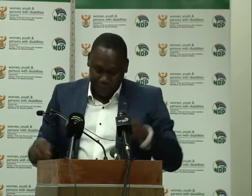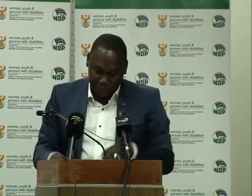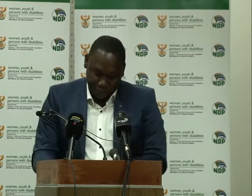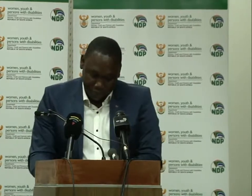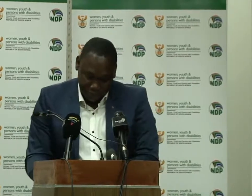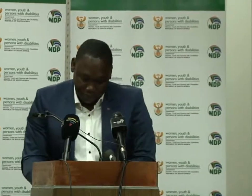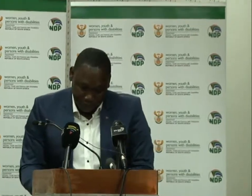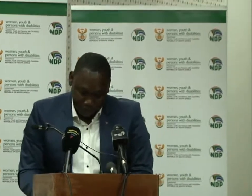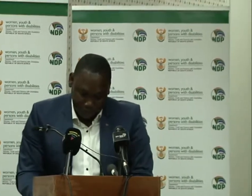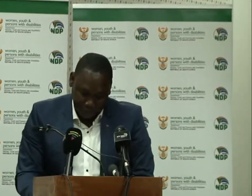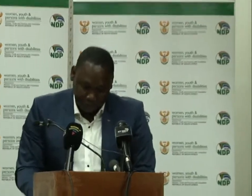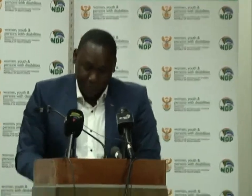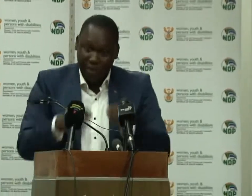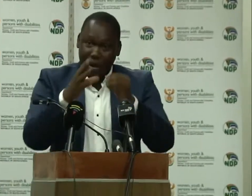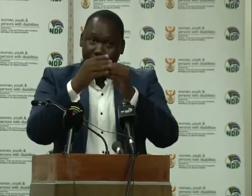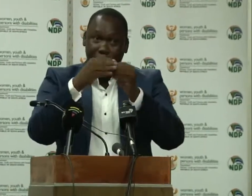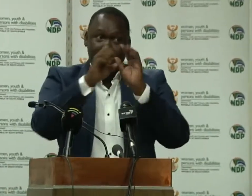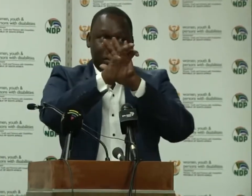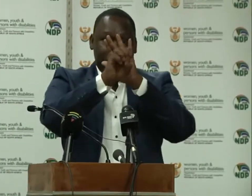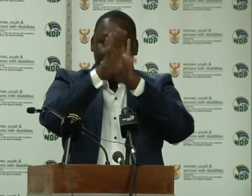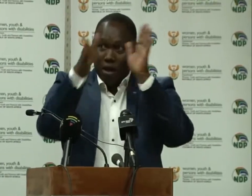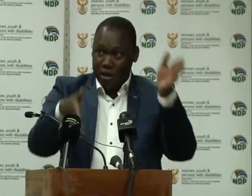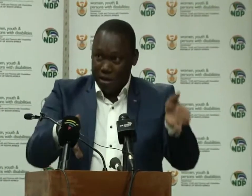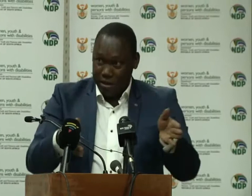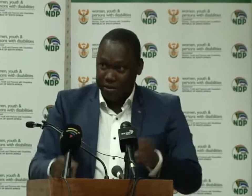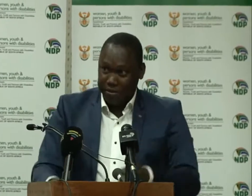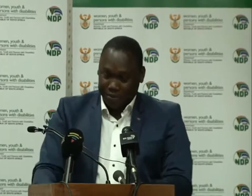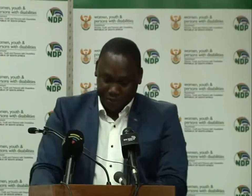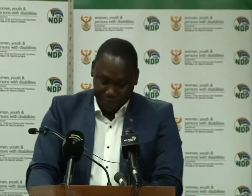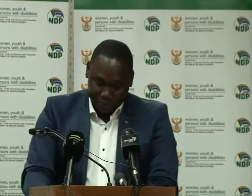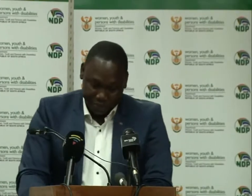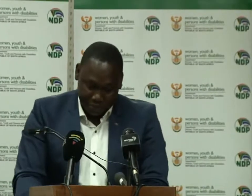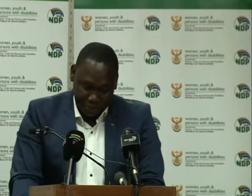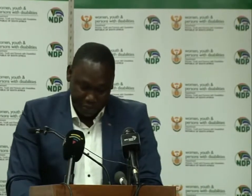leadership, various leadership from various organizations,